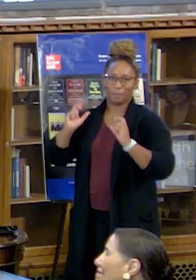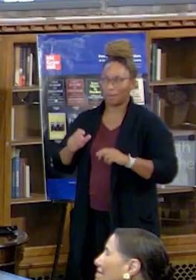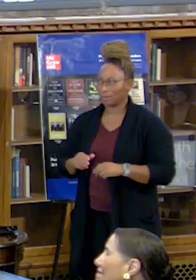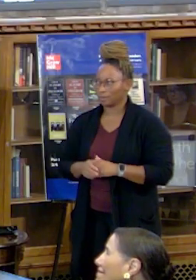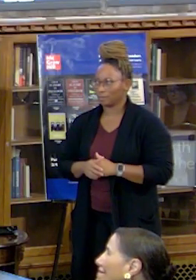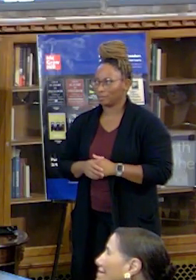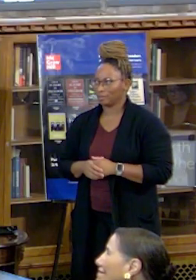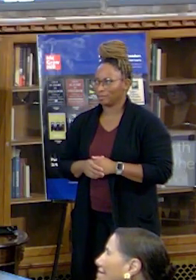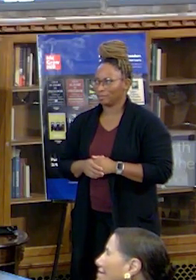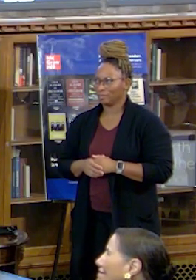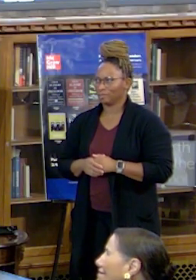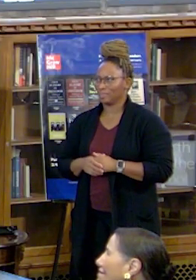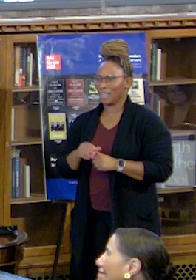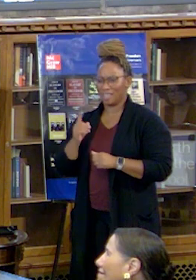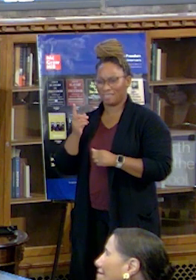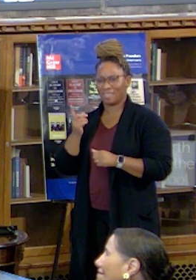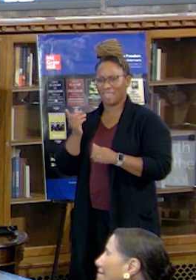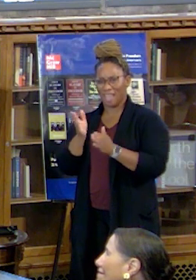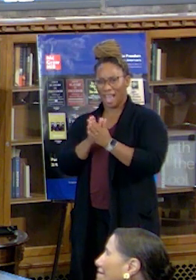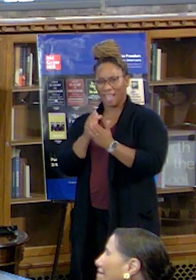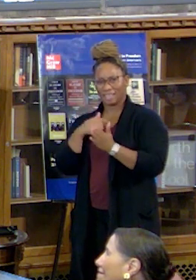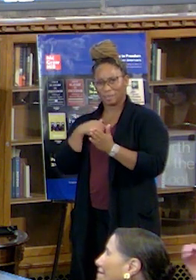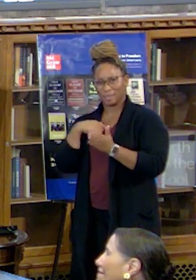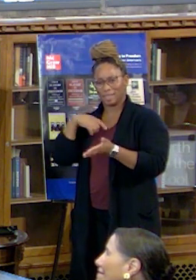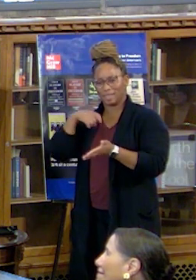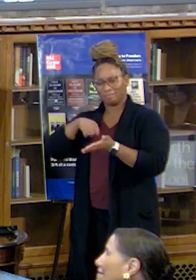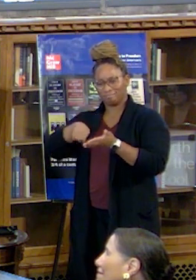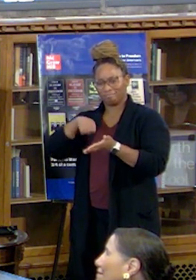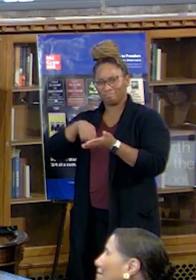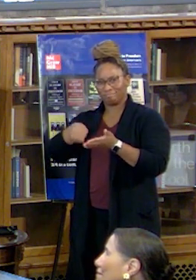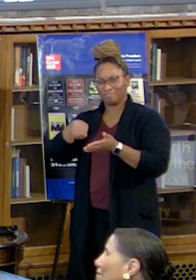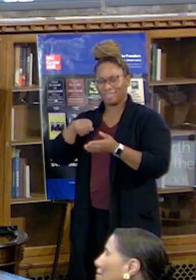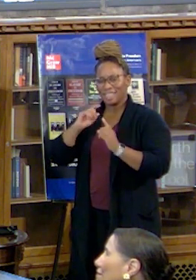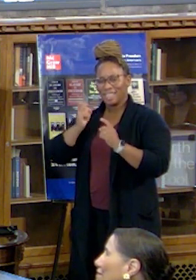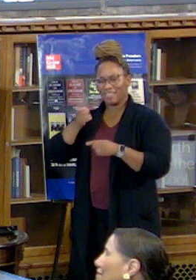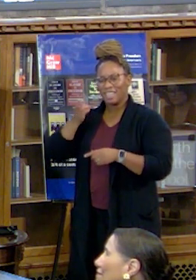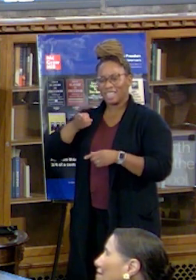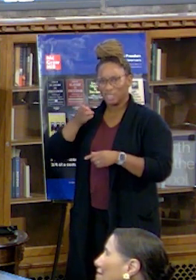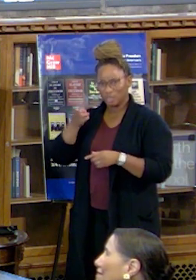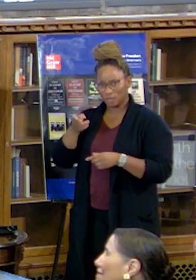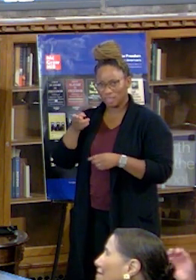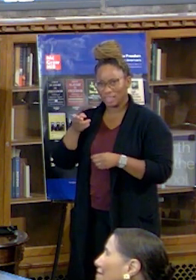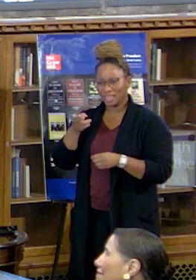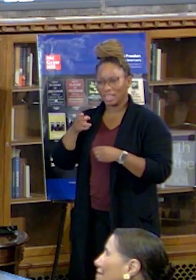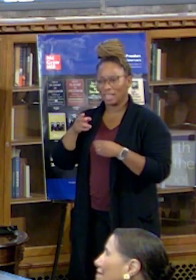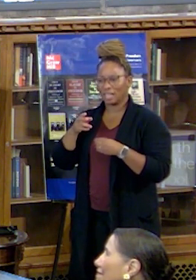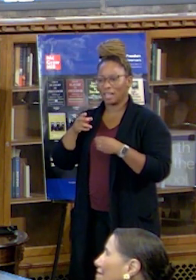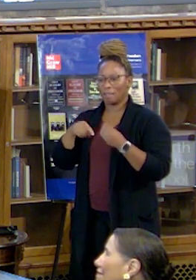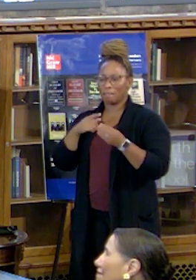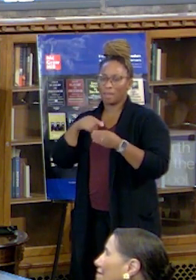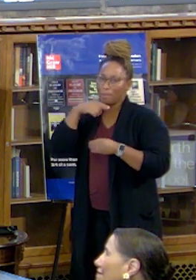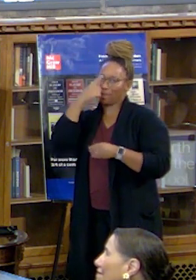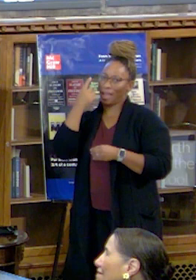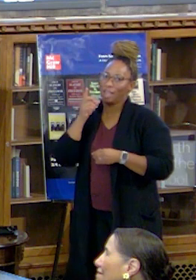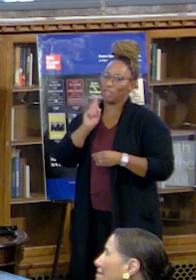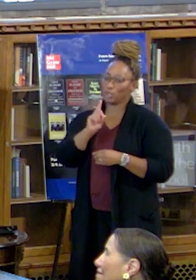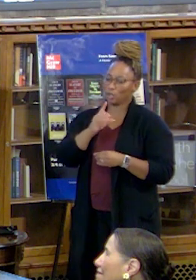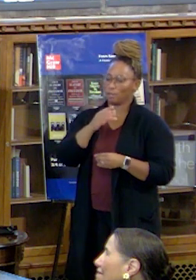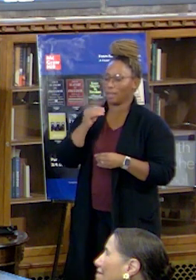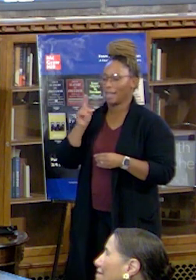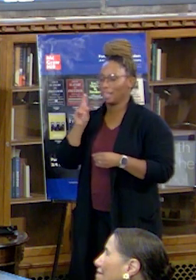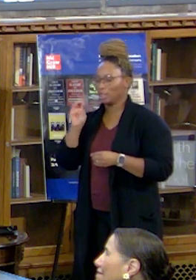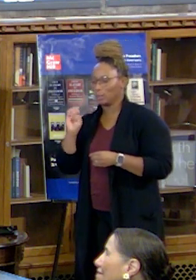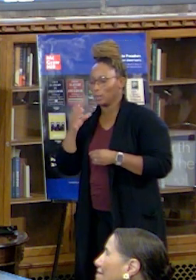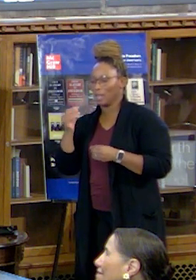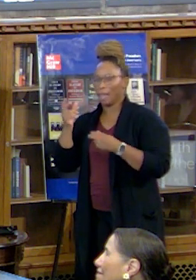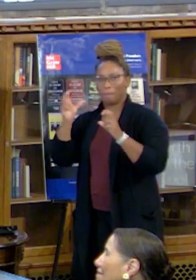basketball and I was was asked to write to be the scholar to give a history of black and Duke